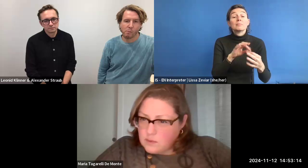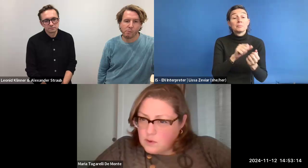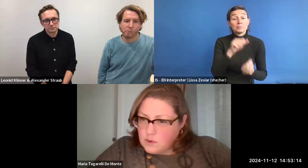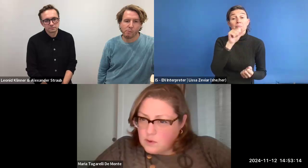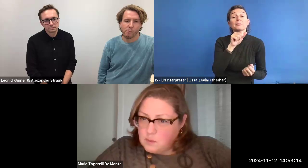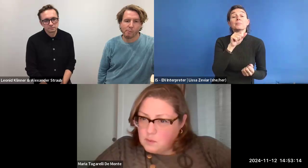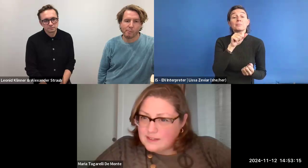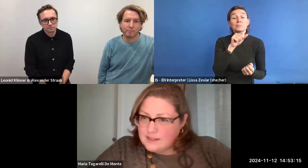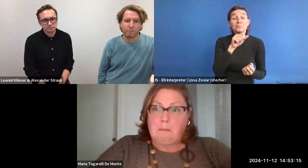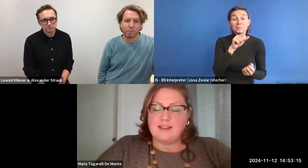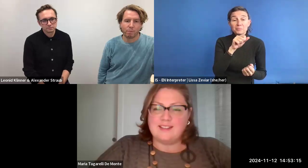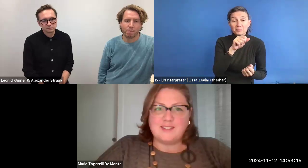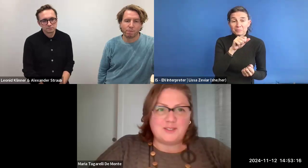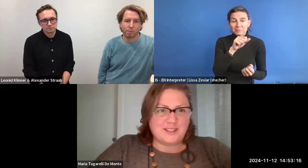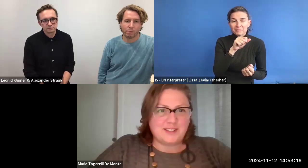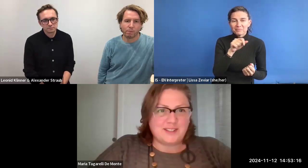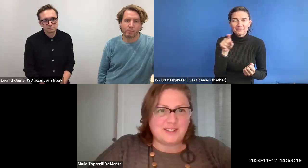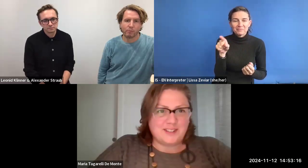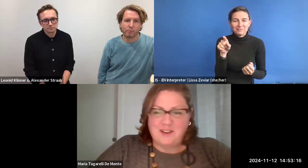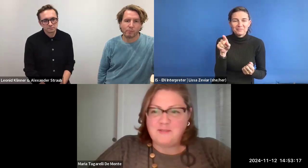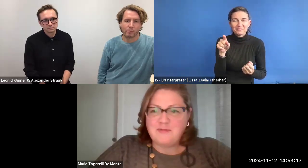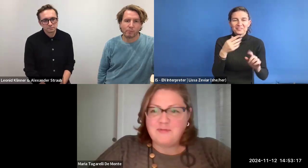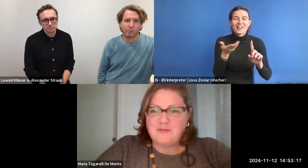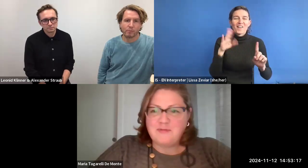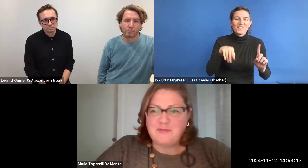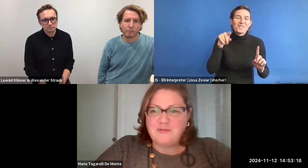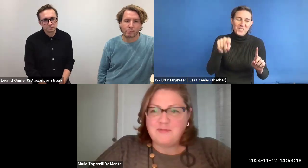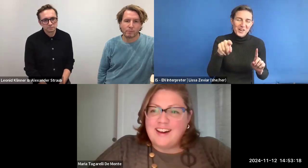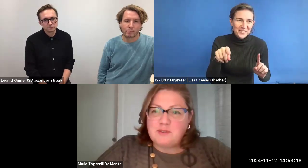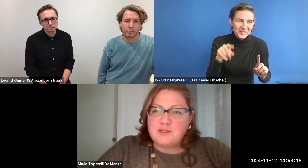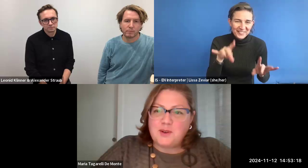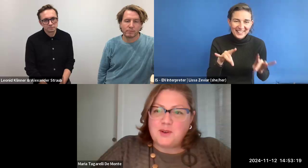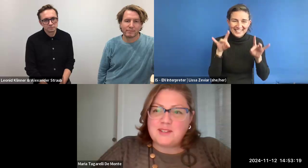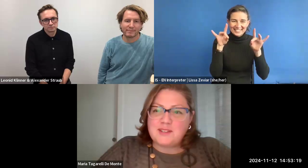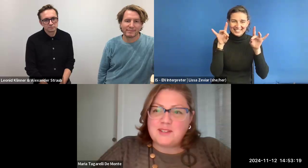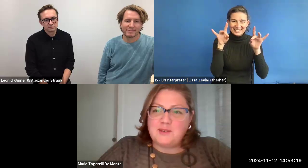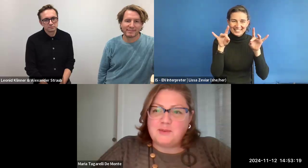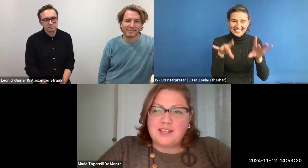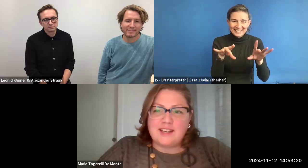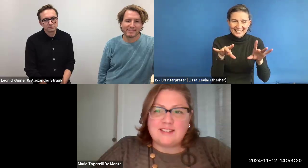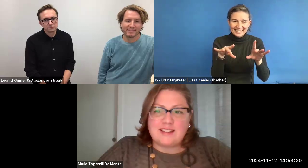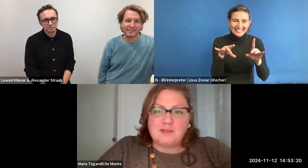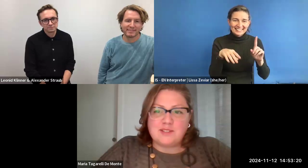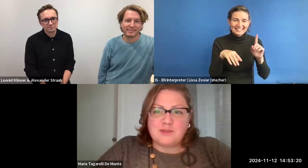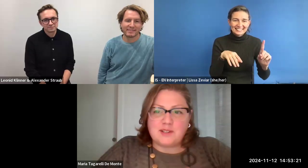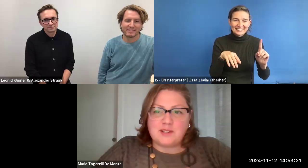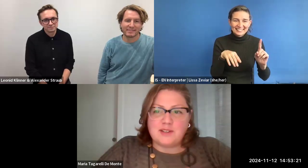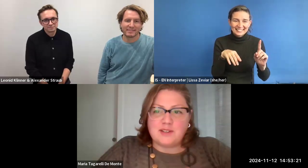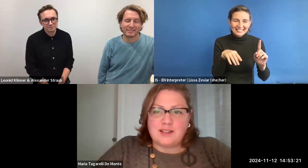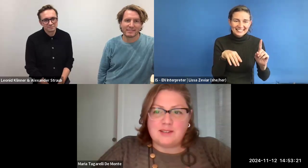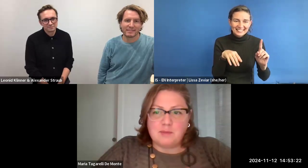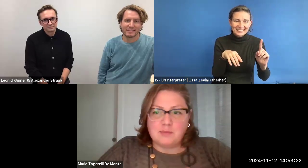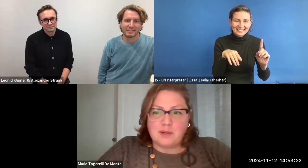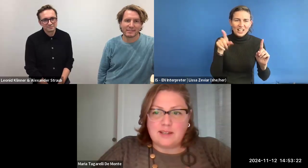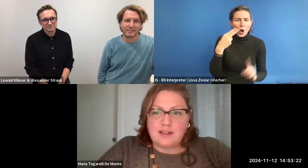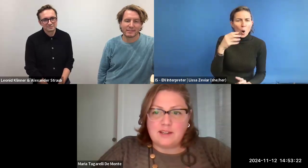from Homaxland Institute in Australia. Other previous roles include working as a sign language